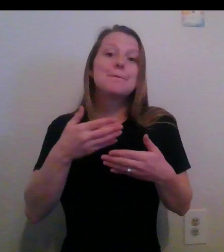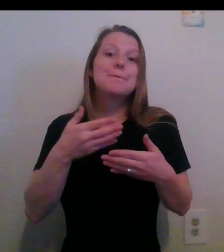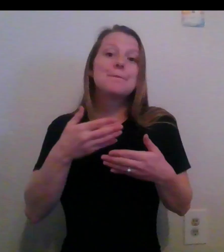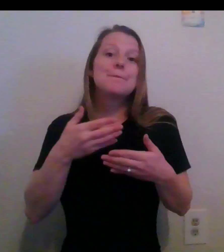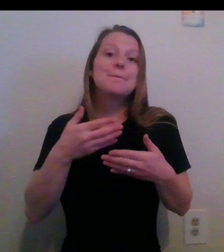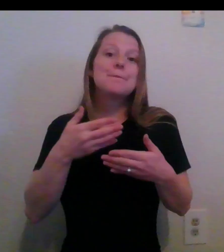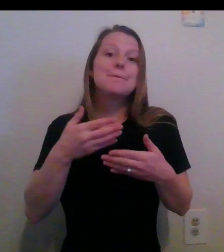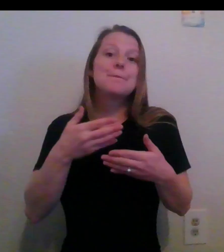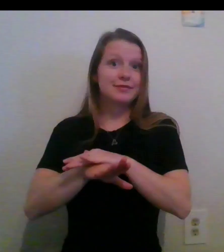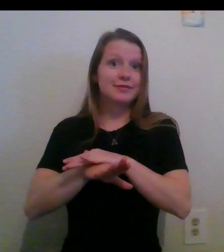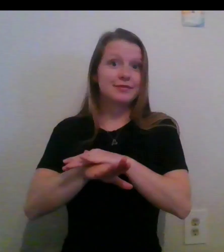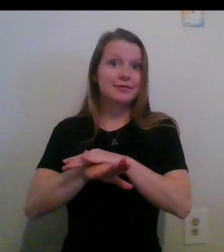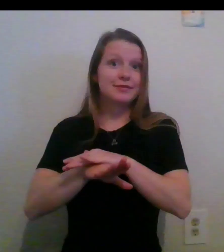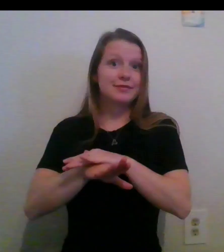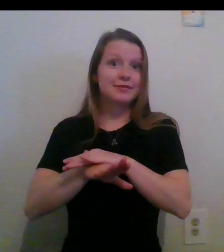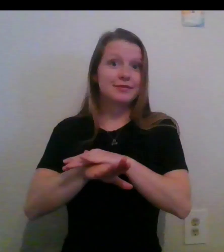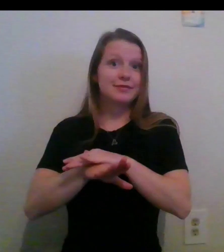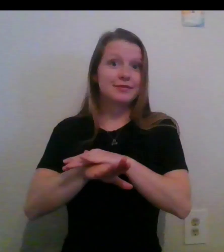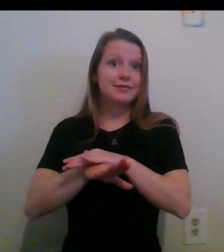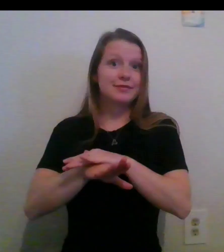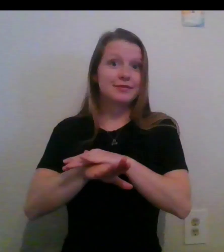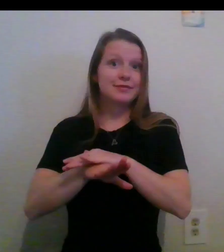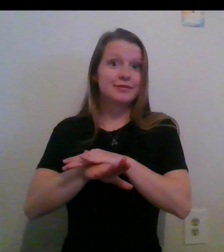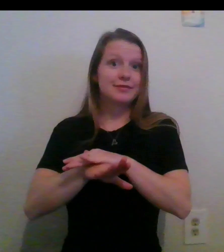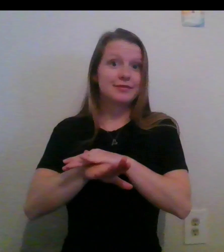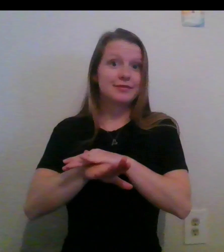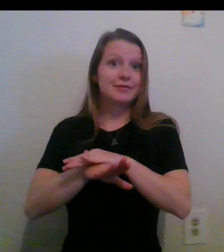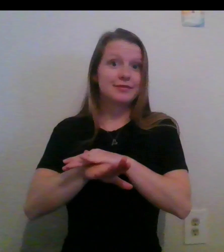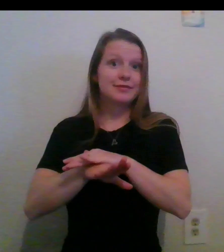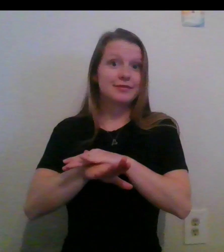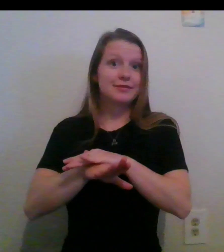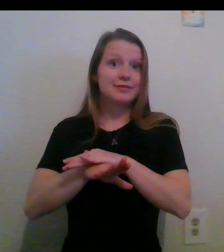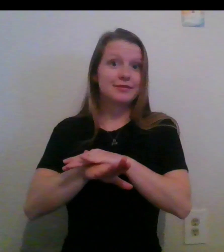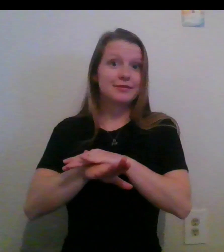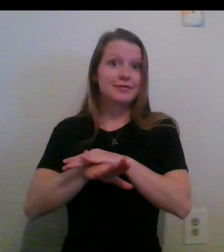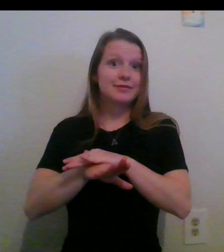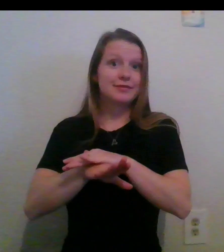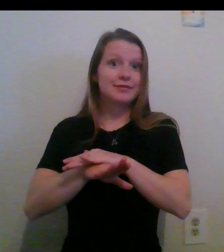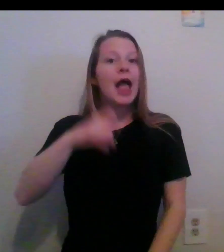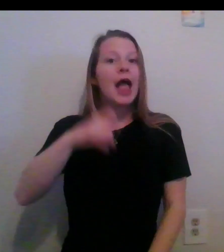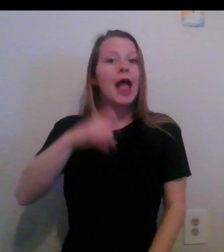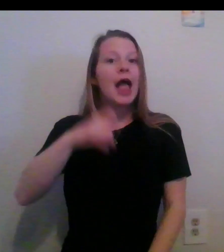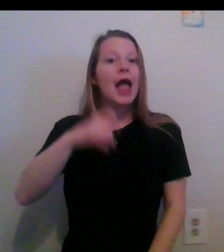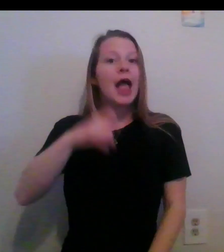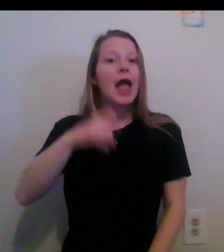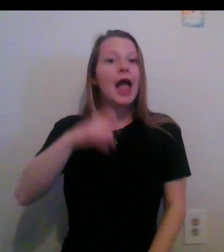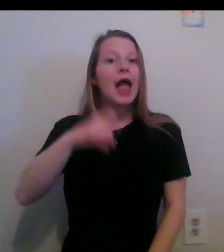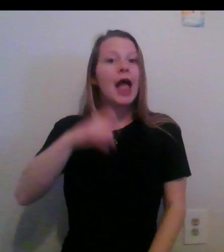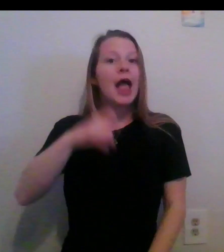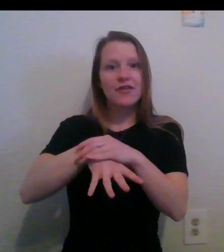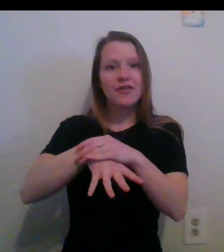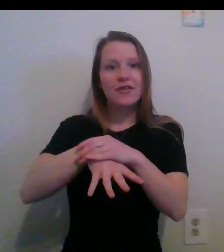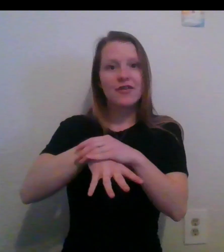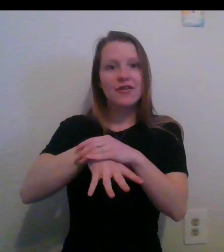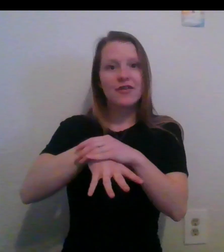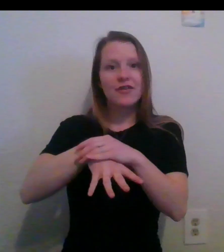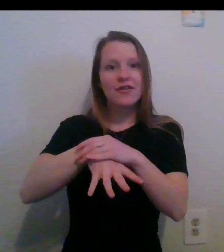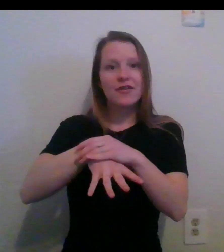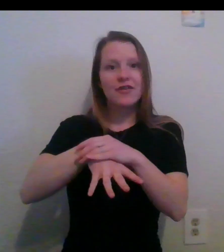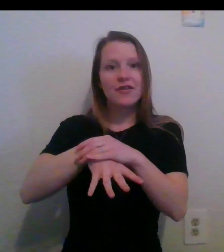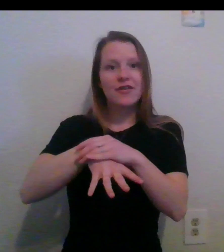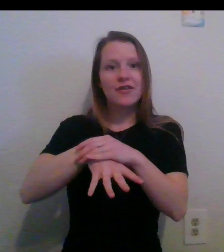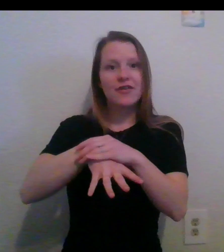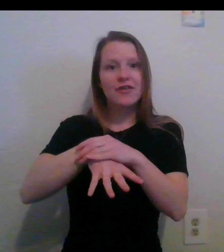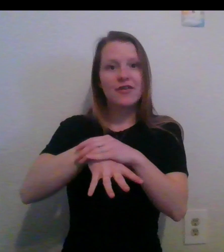this tissue nest leaves your body through the vagina. This is what is called a period and looks like small drops of blood